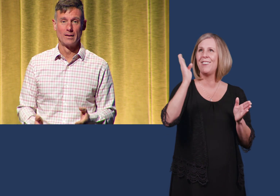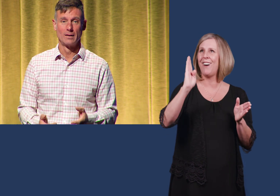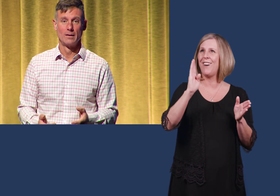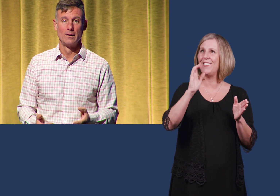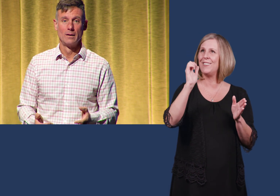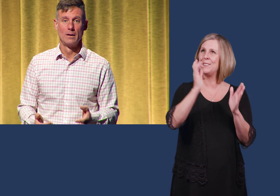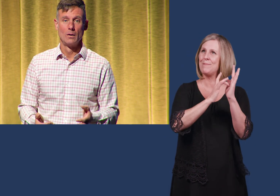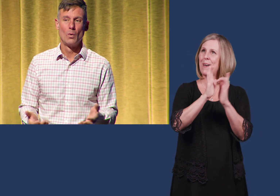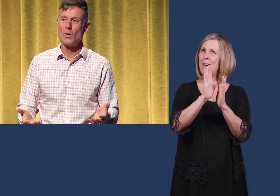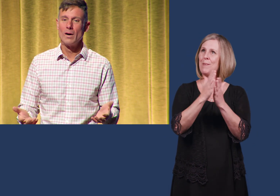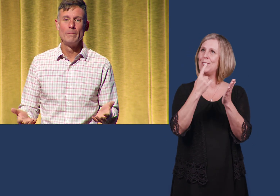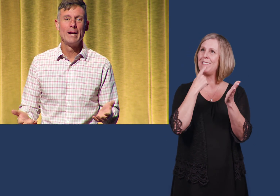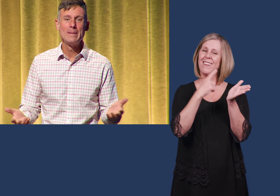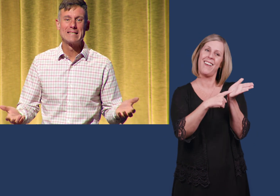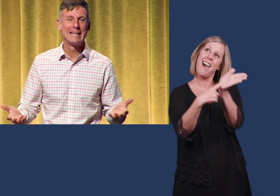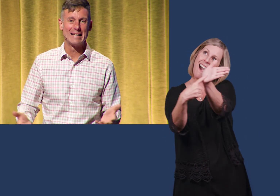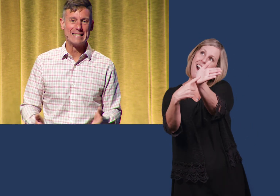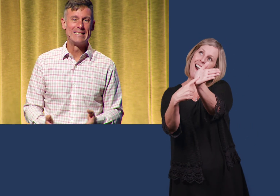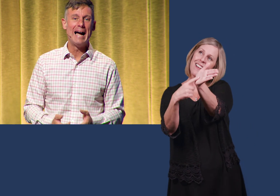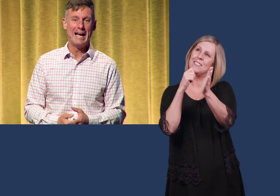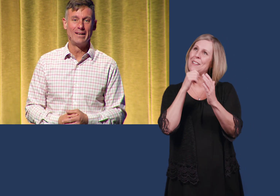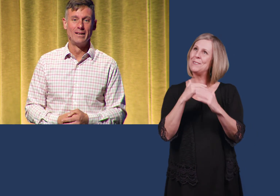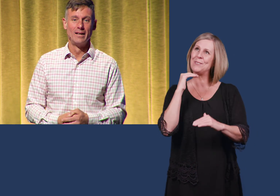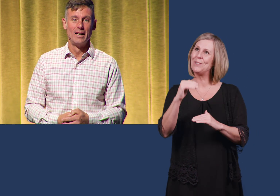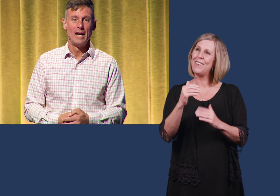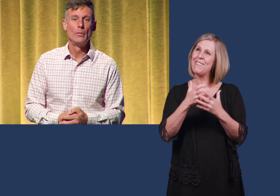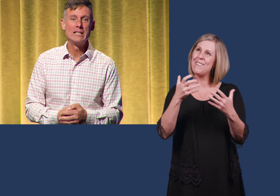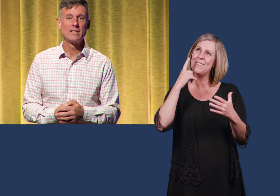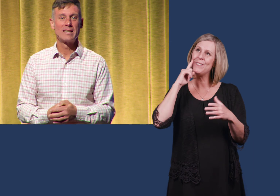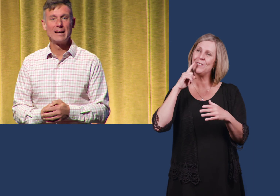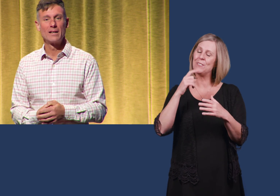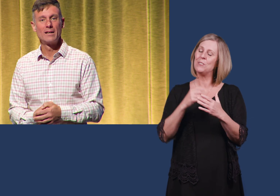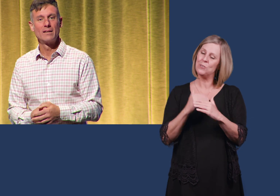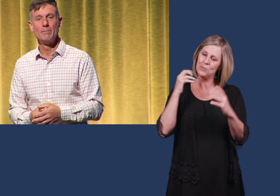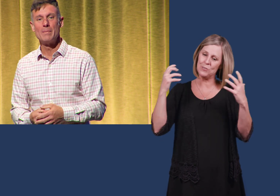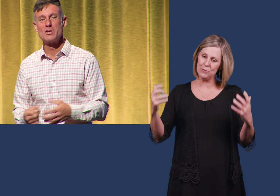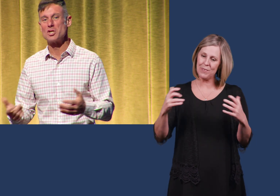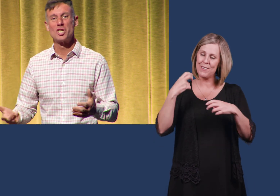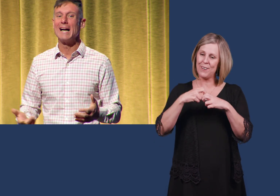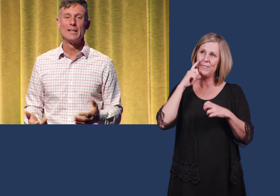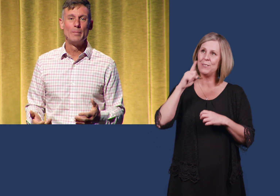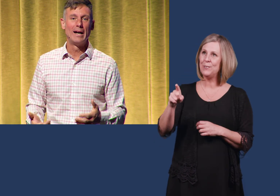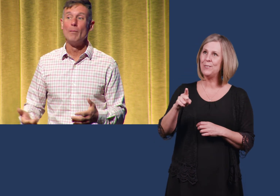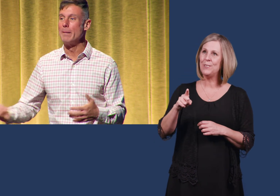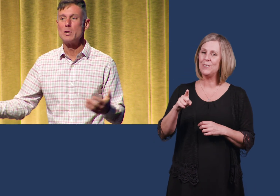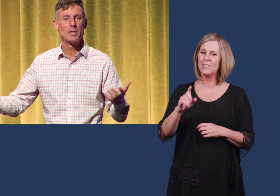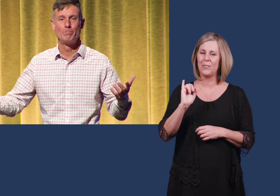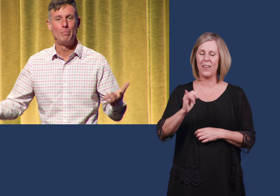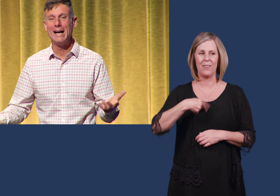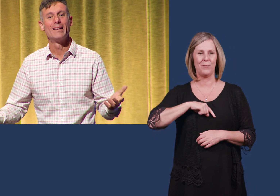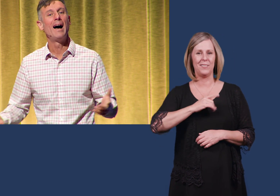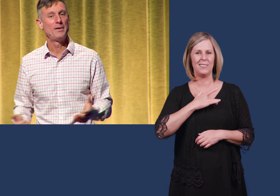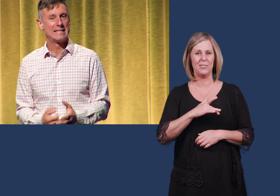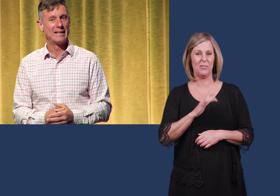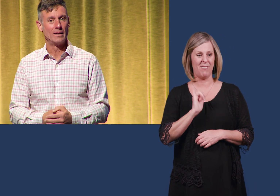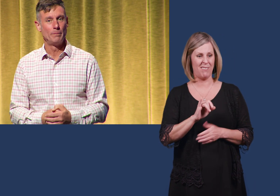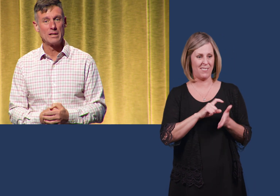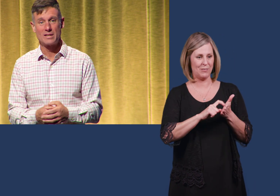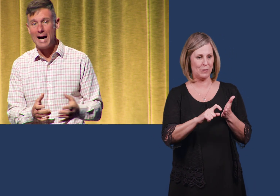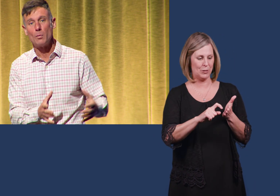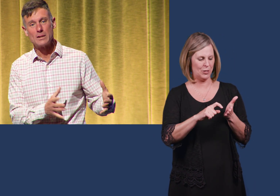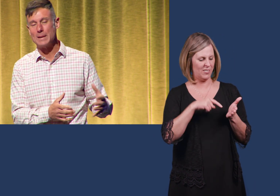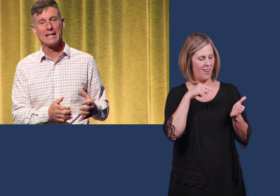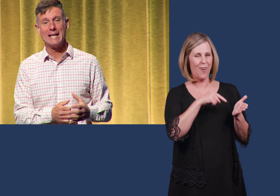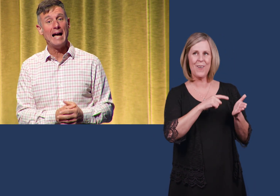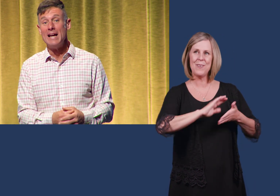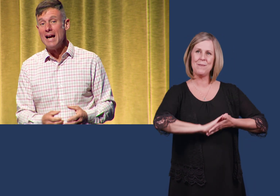God. Or maybe it's get out of debt. And we just think maybe there's a check in the mail. Maybe we should buy a lottery ticket because